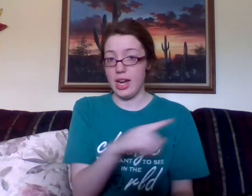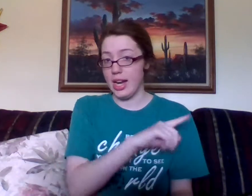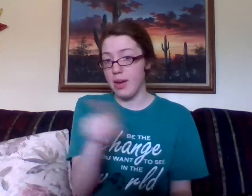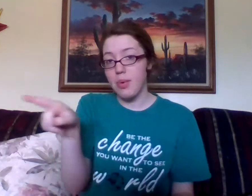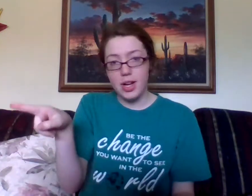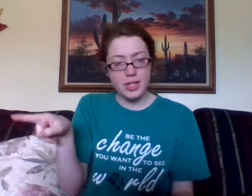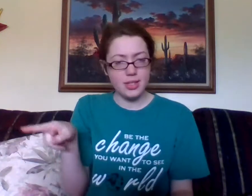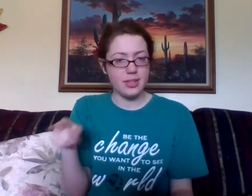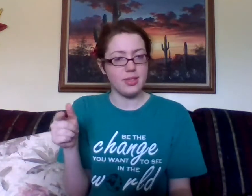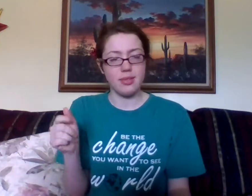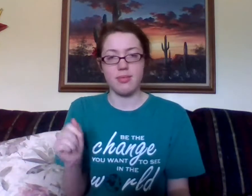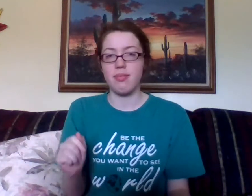anyone